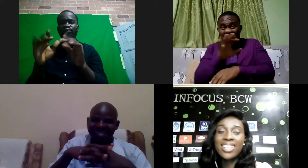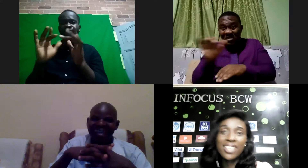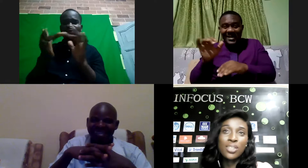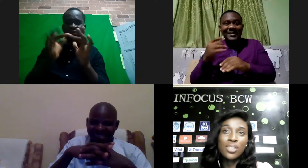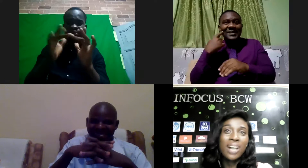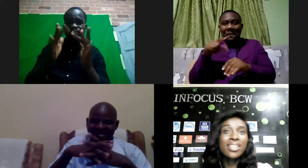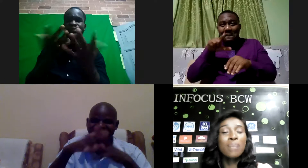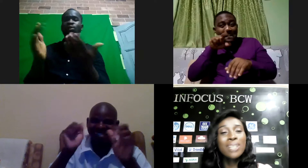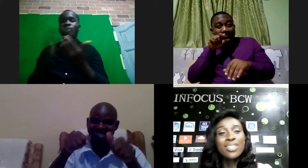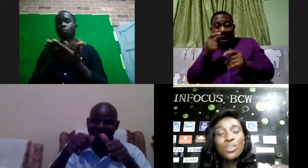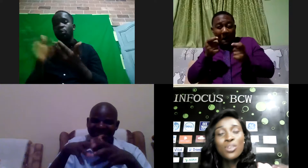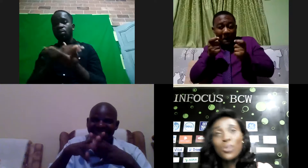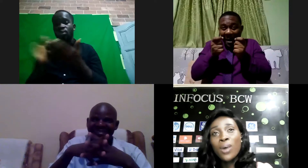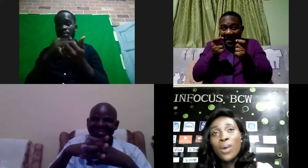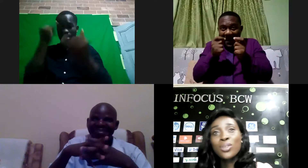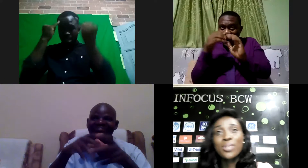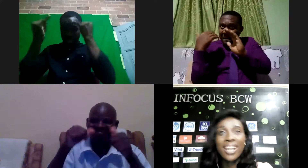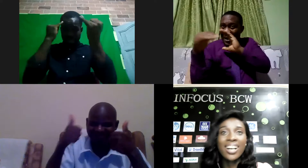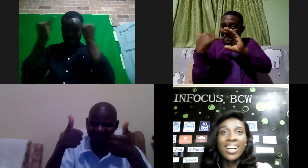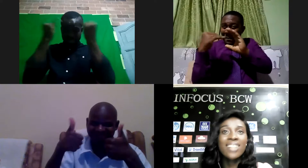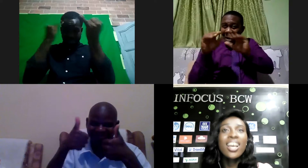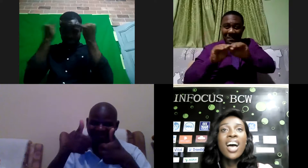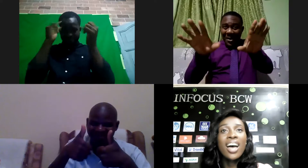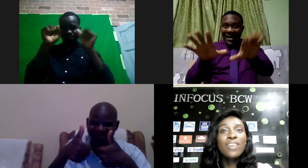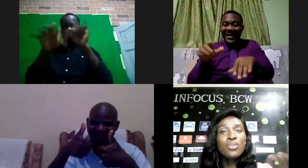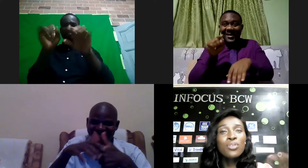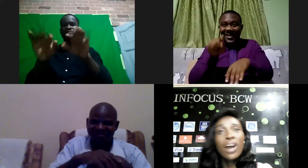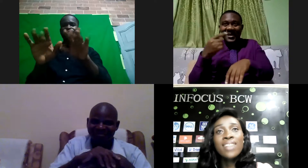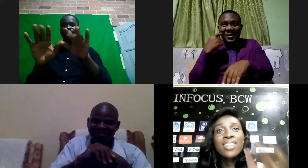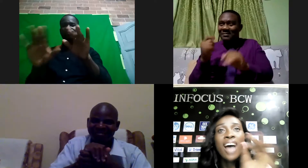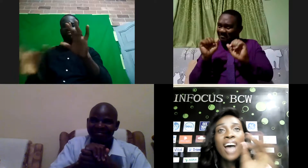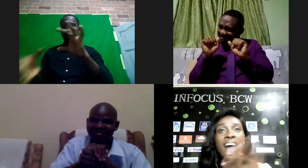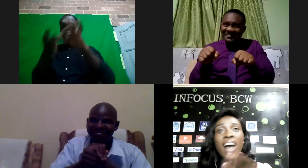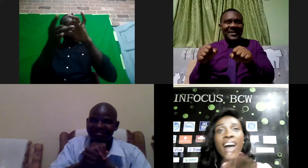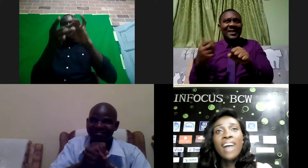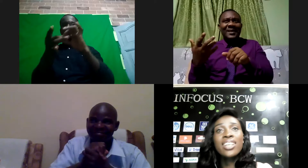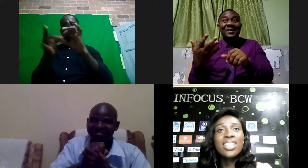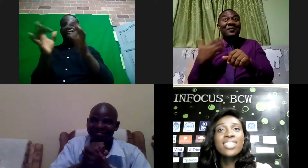ideas that you had here, please do well to tag us and write